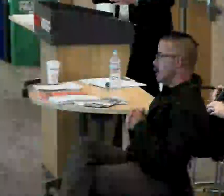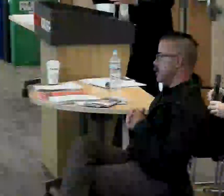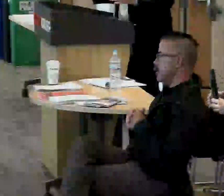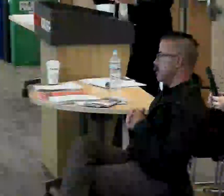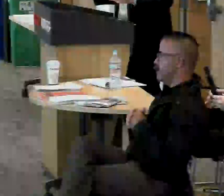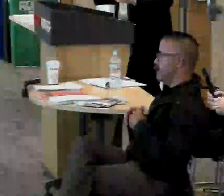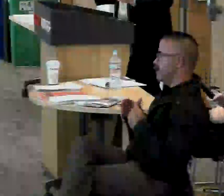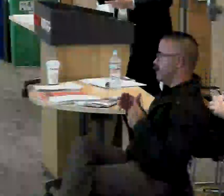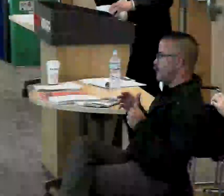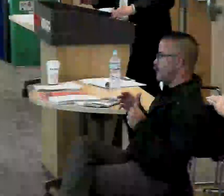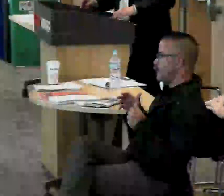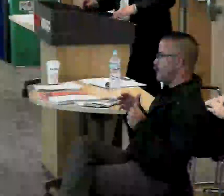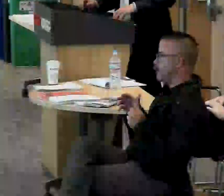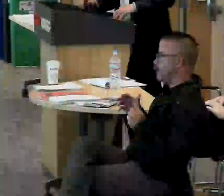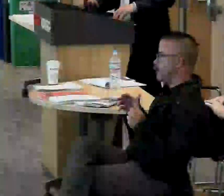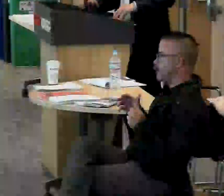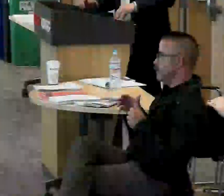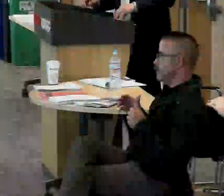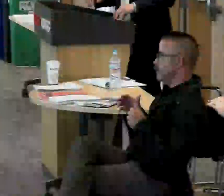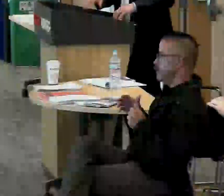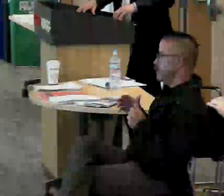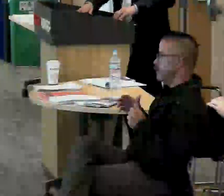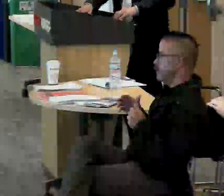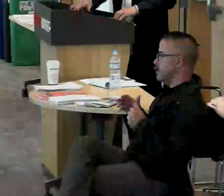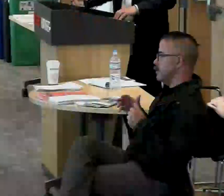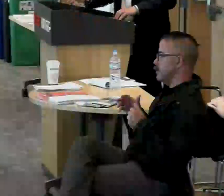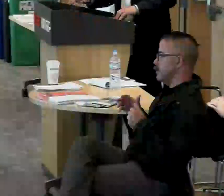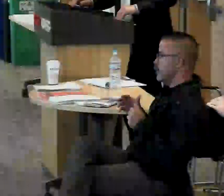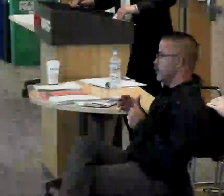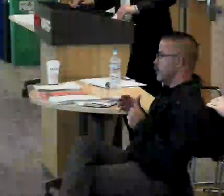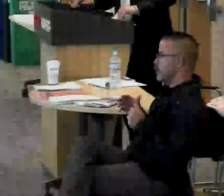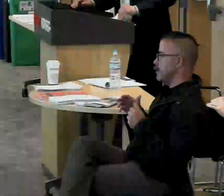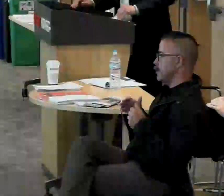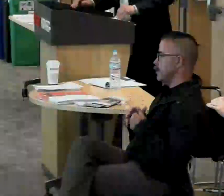differences in the utilization of banks and credit unions.